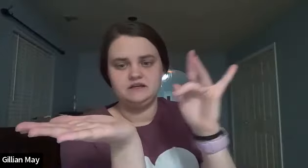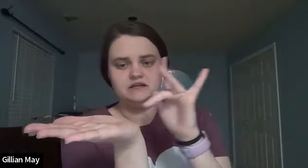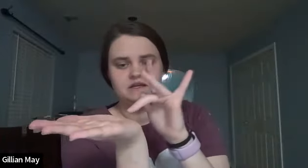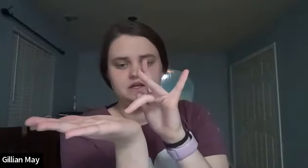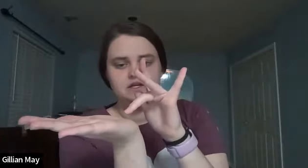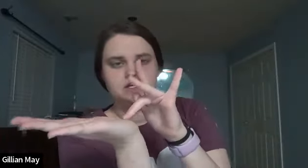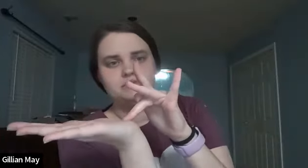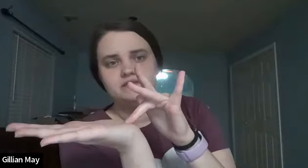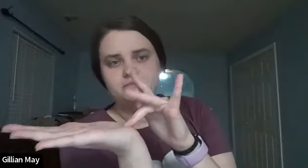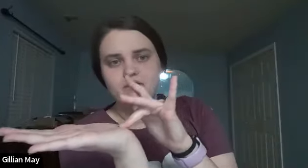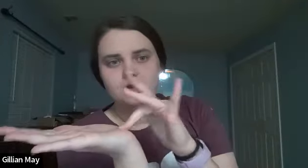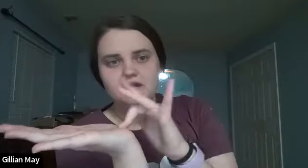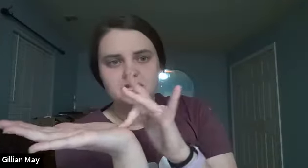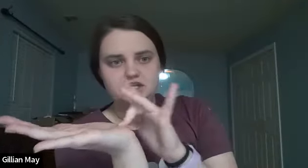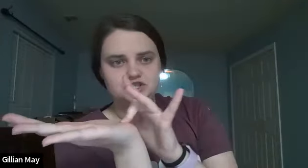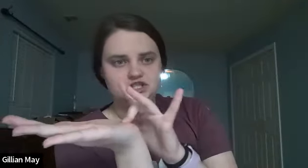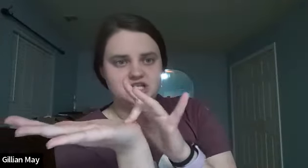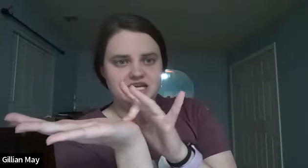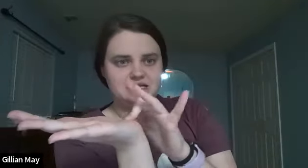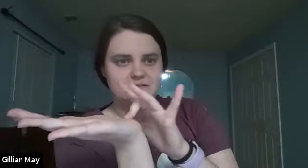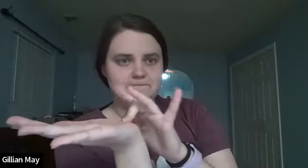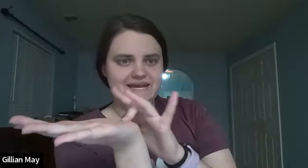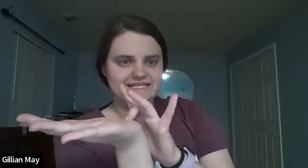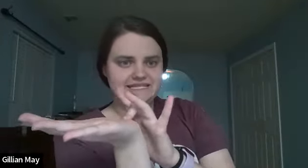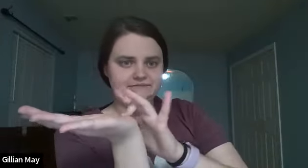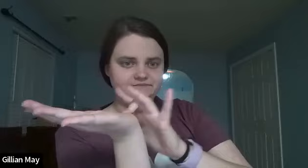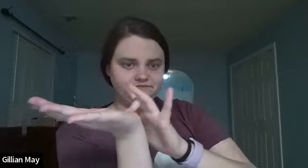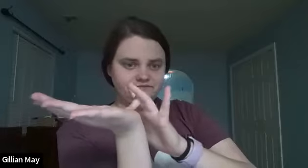again. You're going to put it at the palm and then you just shake it. Medicine.